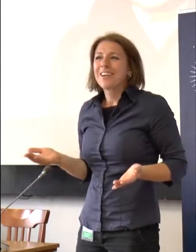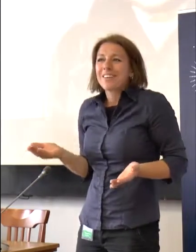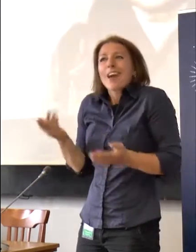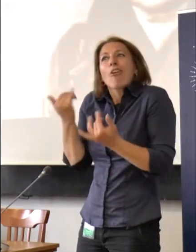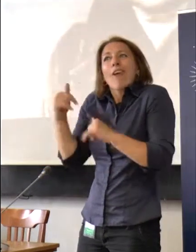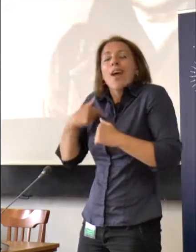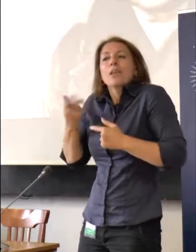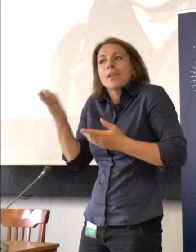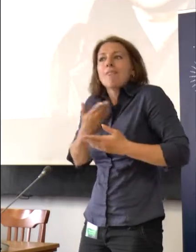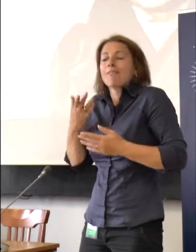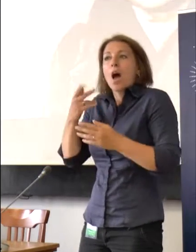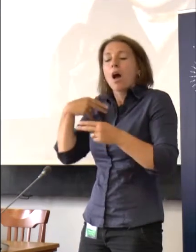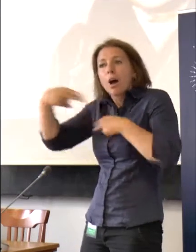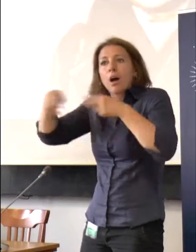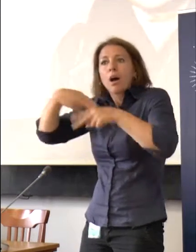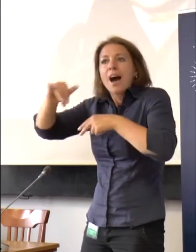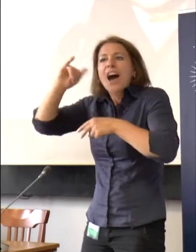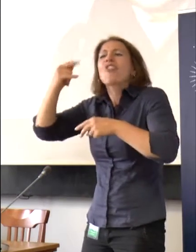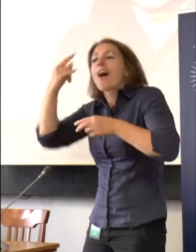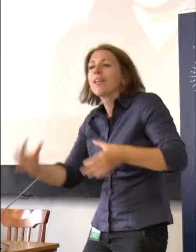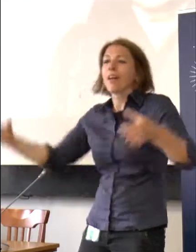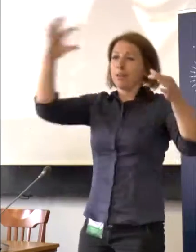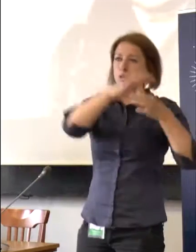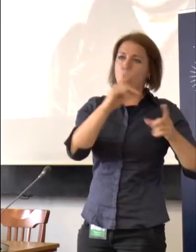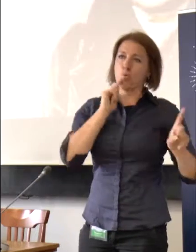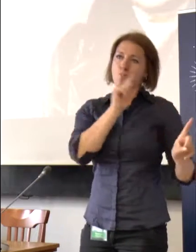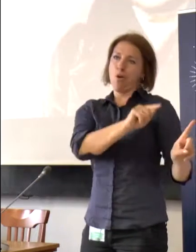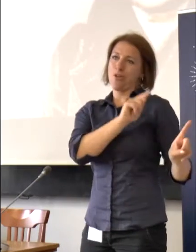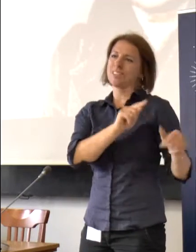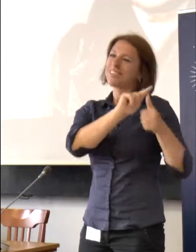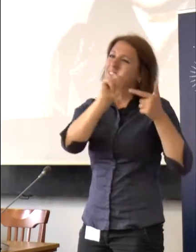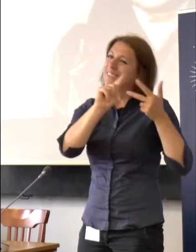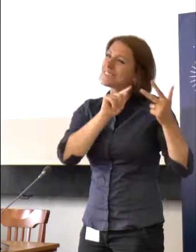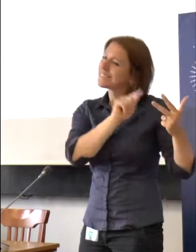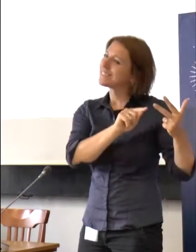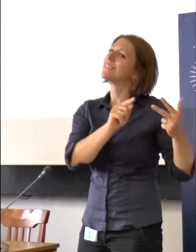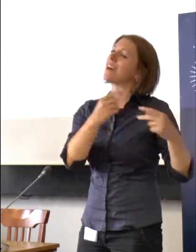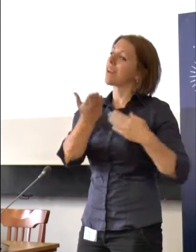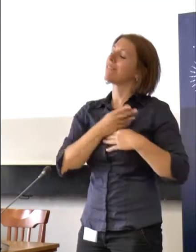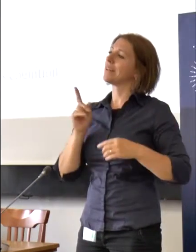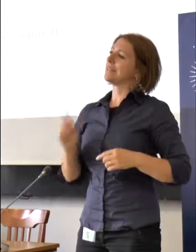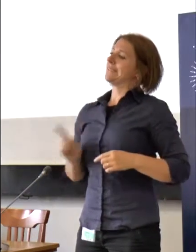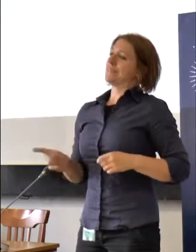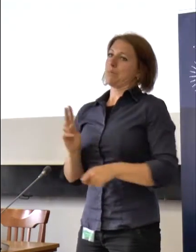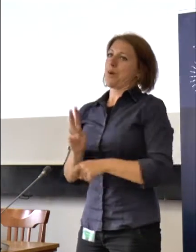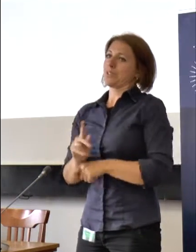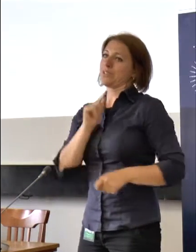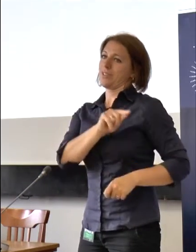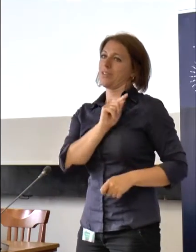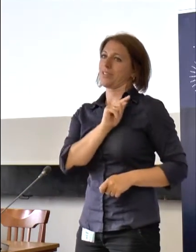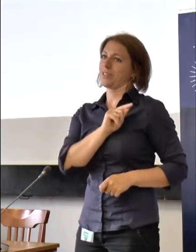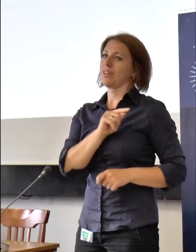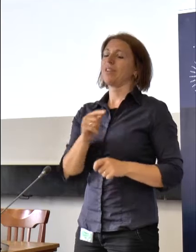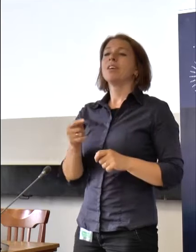Humboldt, once more, and the 3 points he pointed out in his theory of world views is, yes,